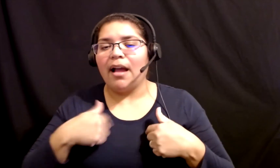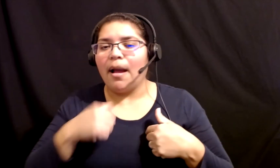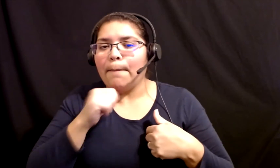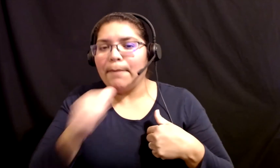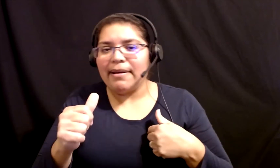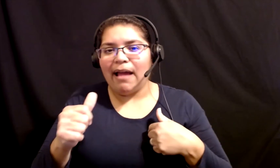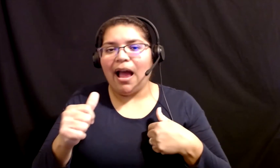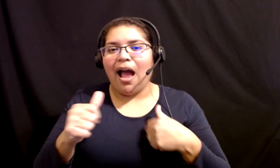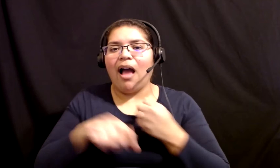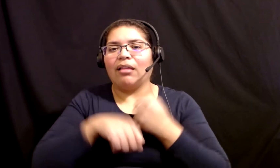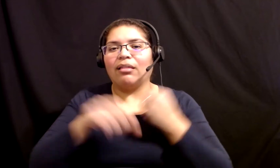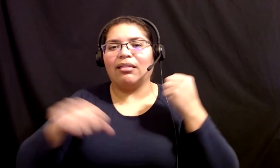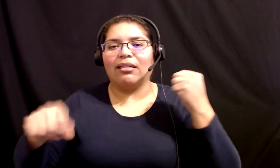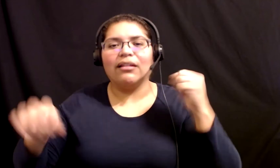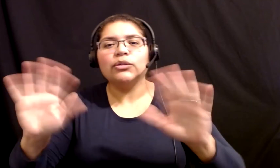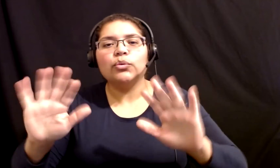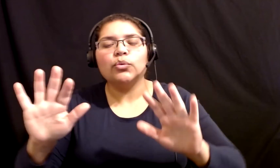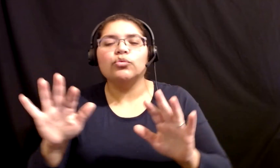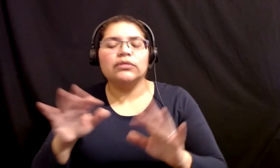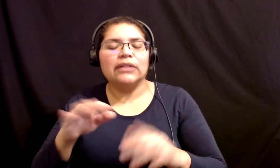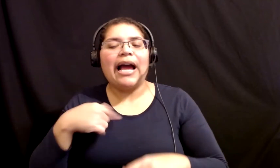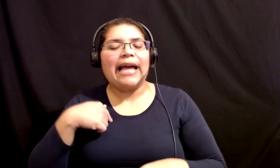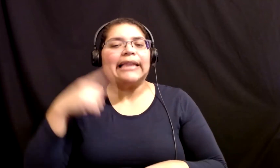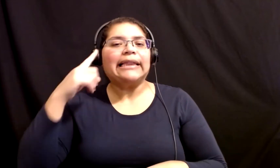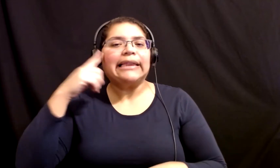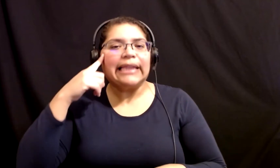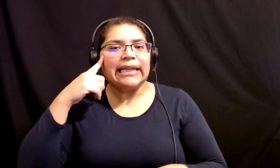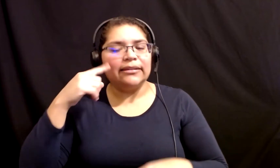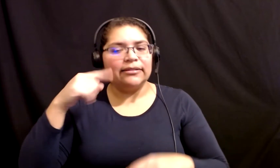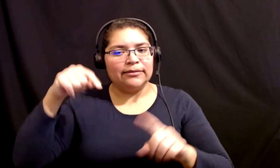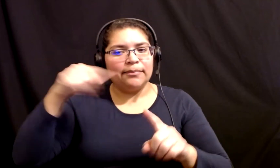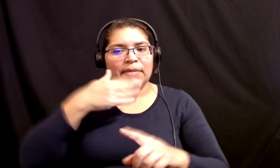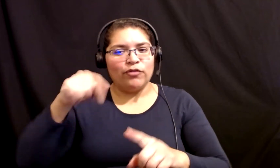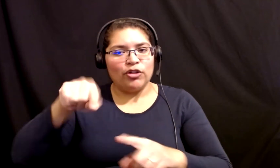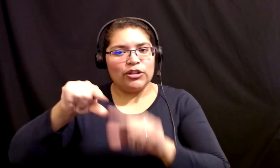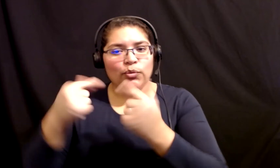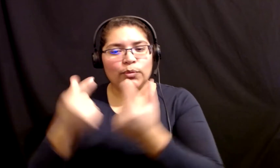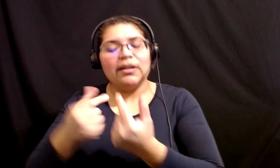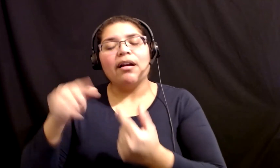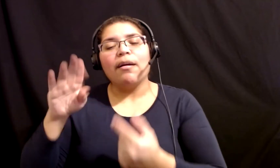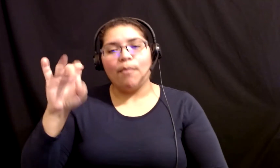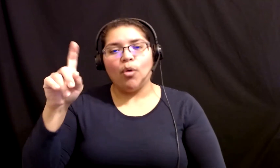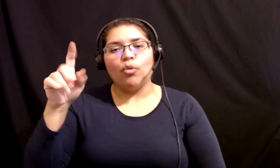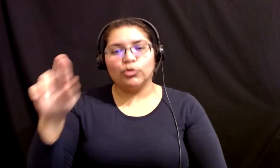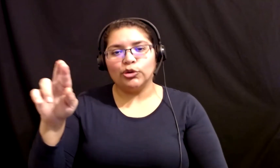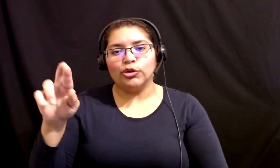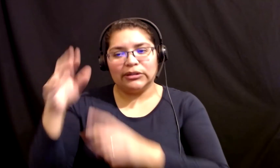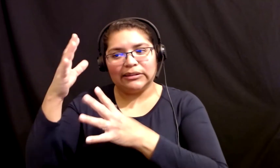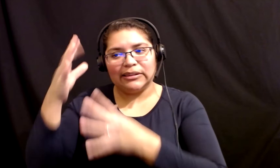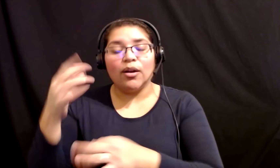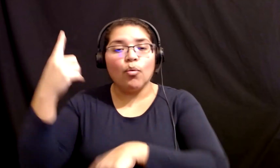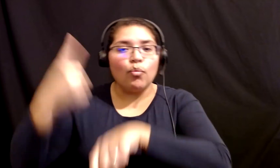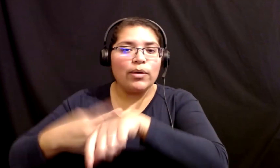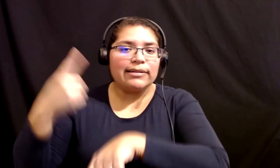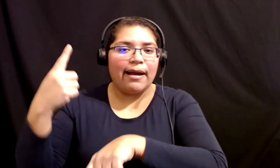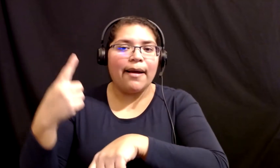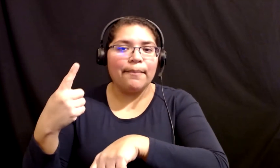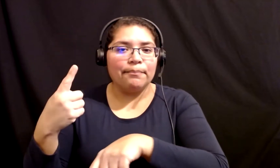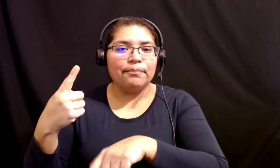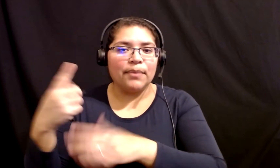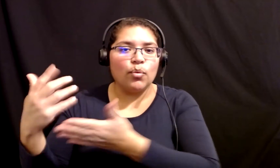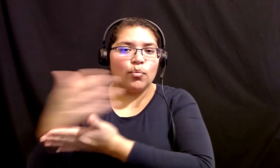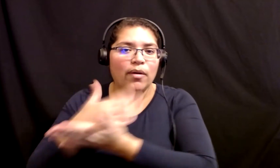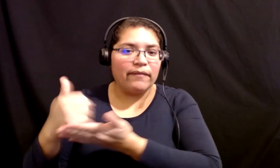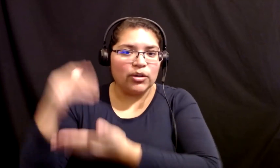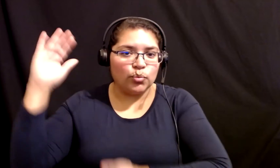this for all of the groups. I just think it fits best with this group. So Boulder County did opt into a one-time revenue